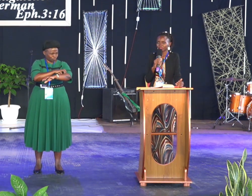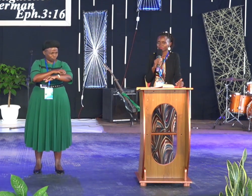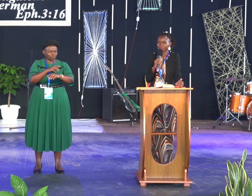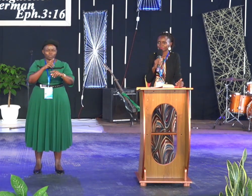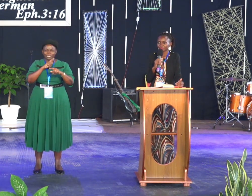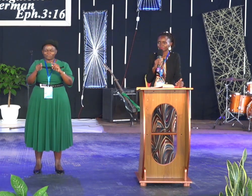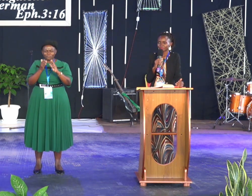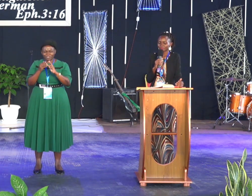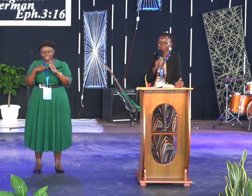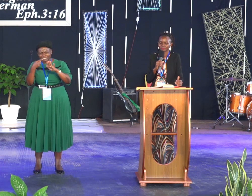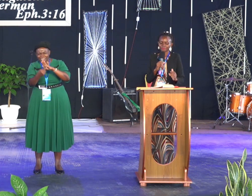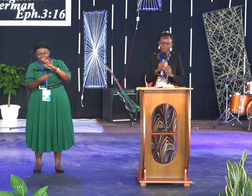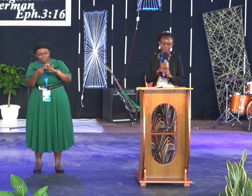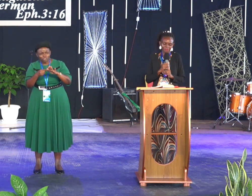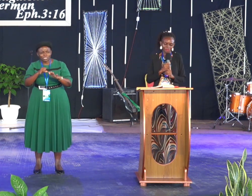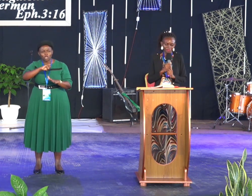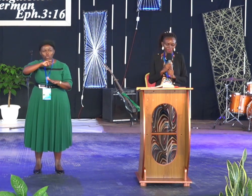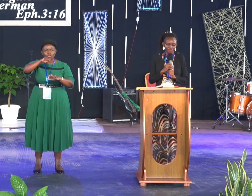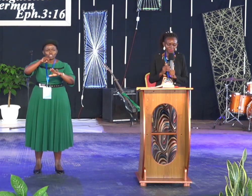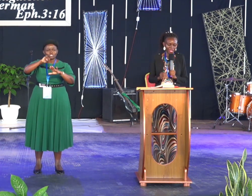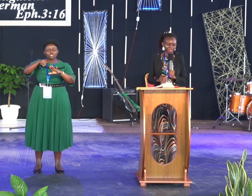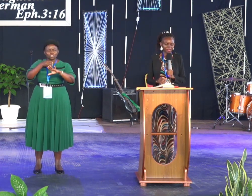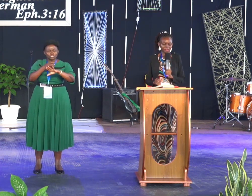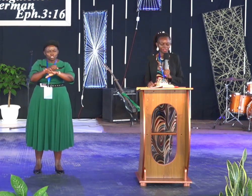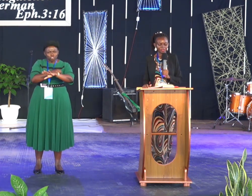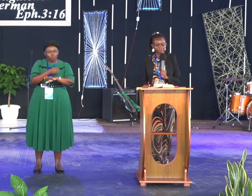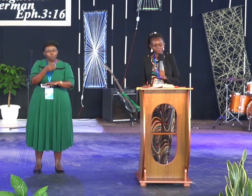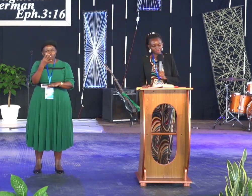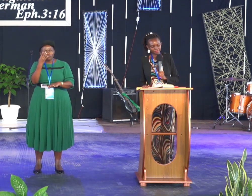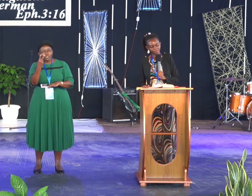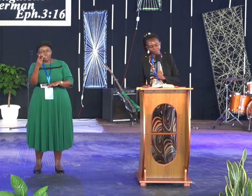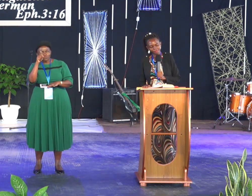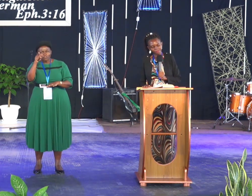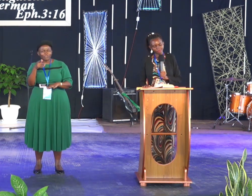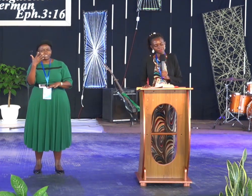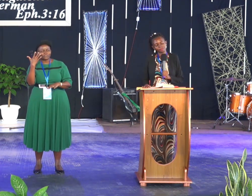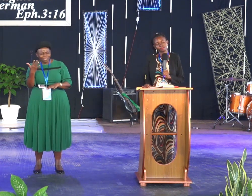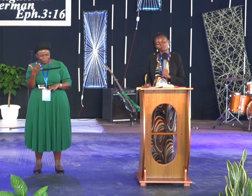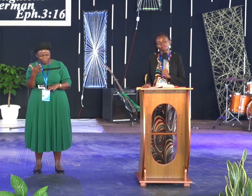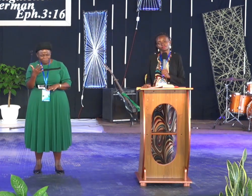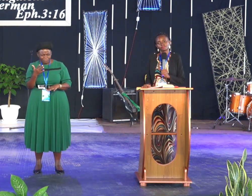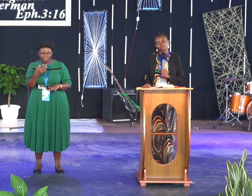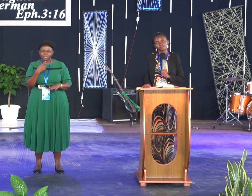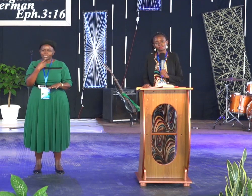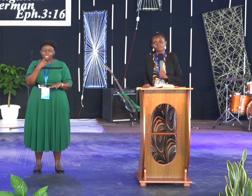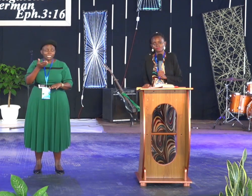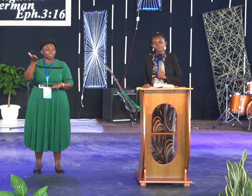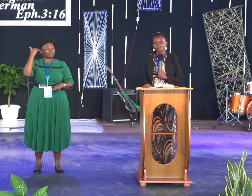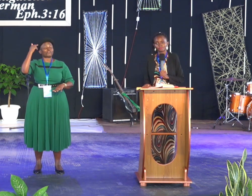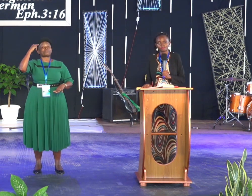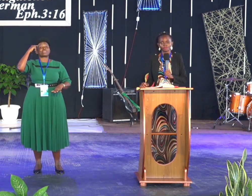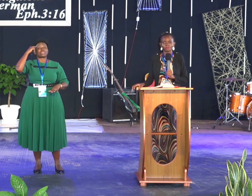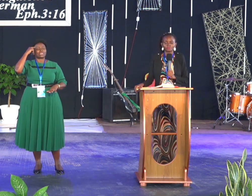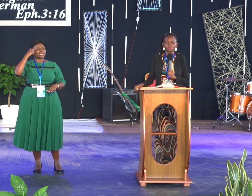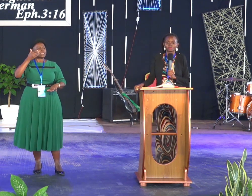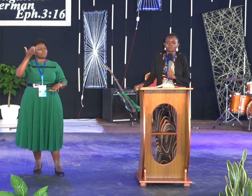situation. Atuwandikira mu Yobu essuula 4:5 n'atugamba nti mu bintu bye nnali mmanyi, mu bintu